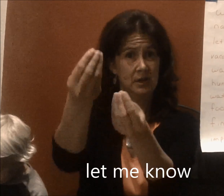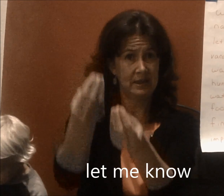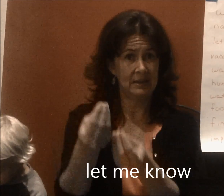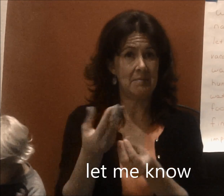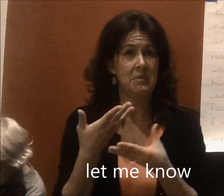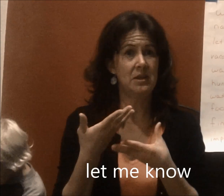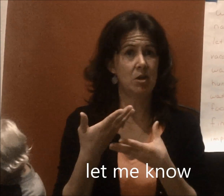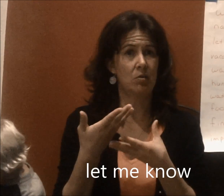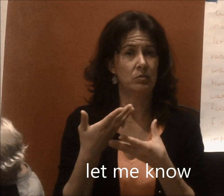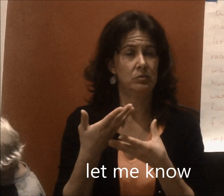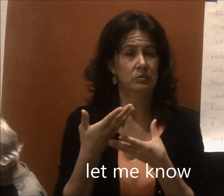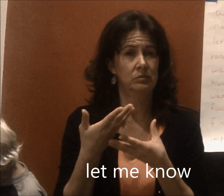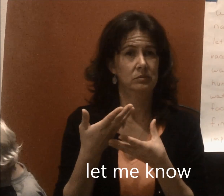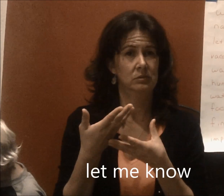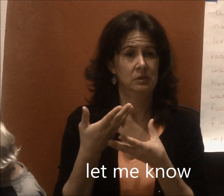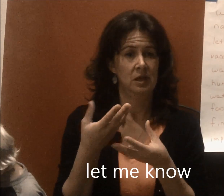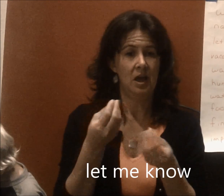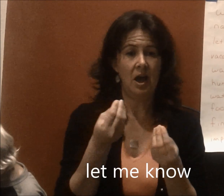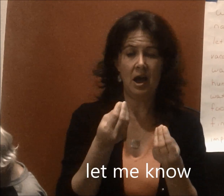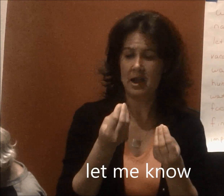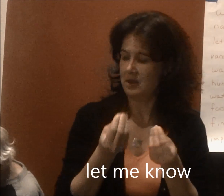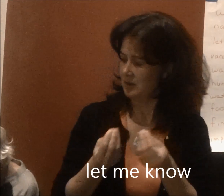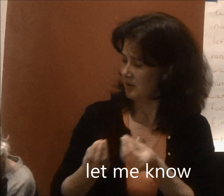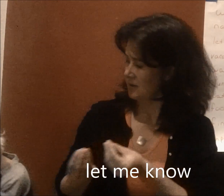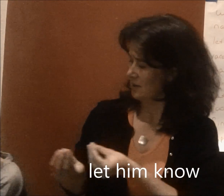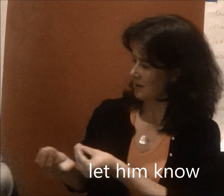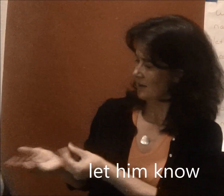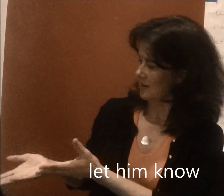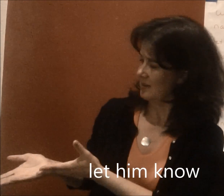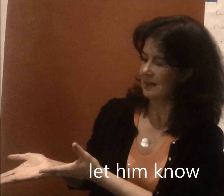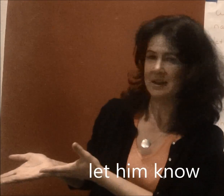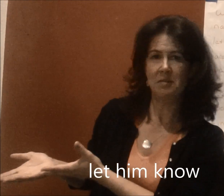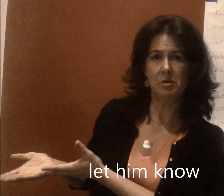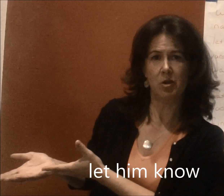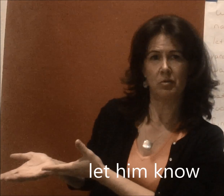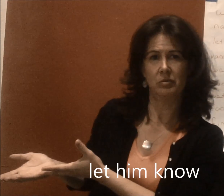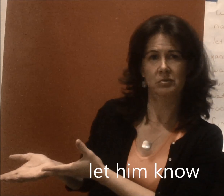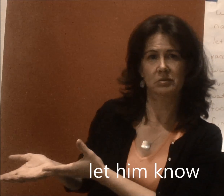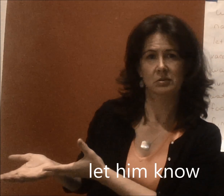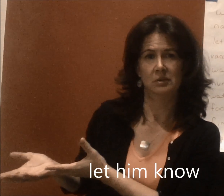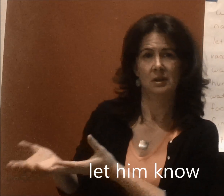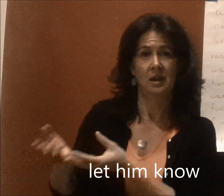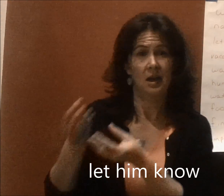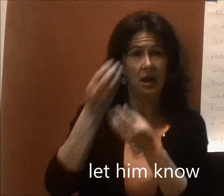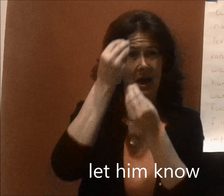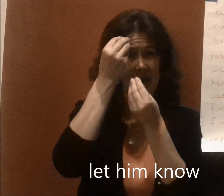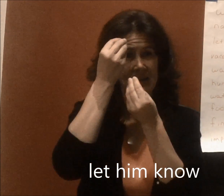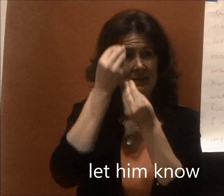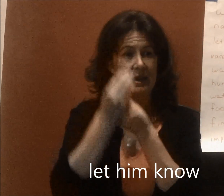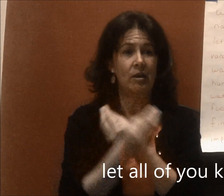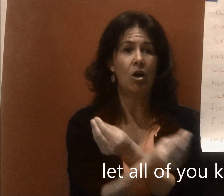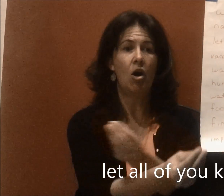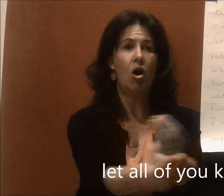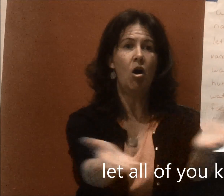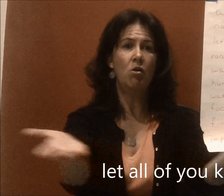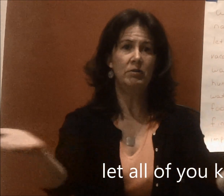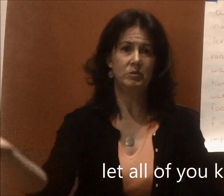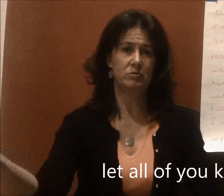can let me know. I can let him know. I can let all of you know.